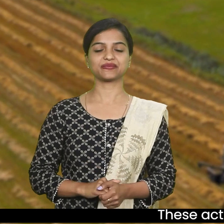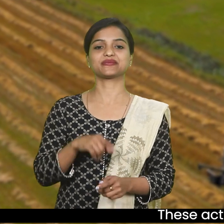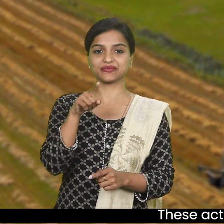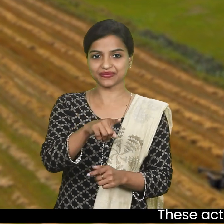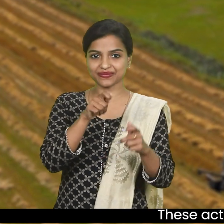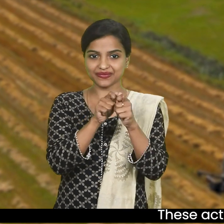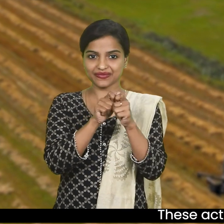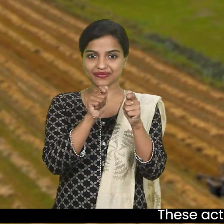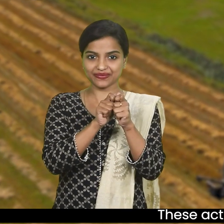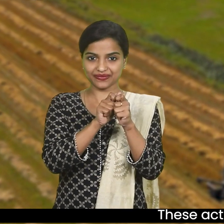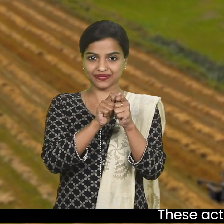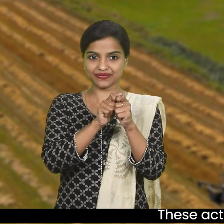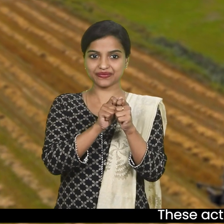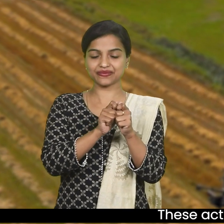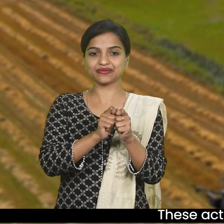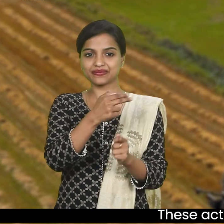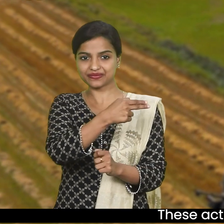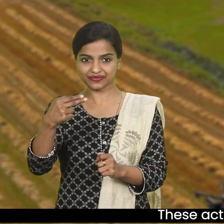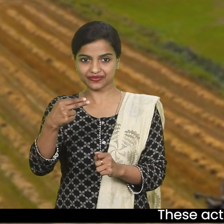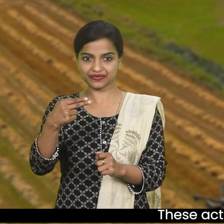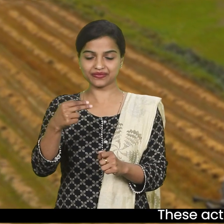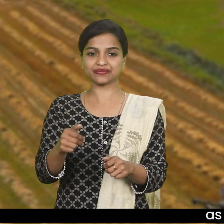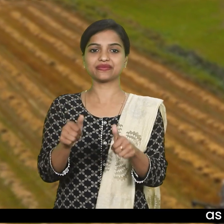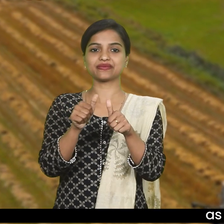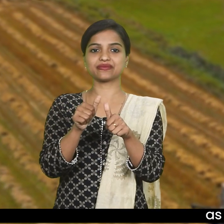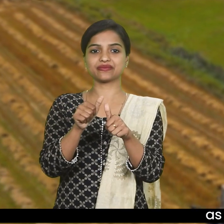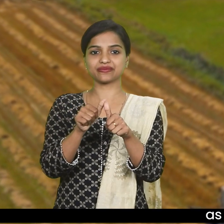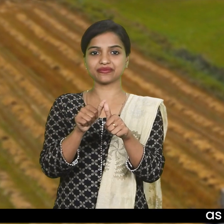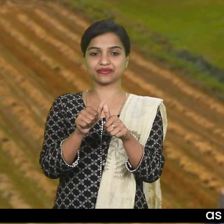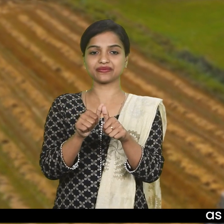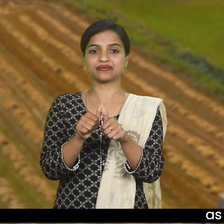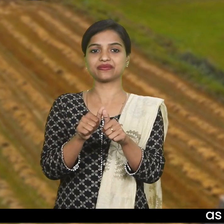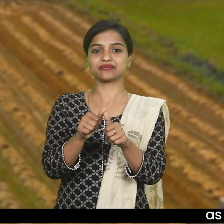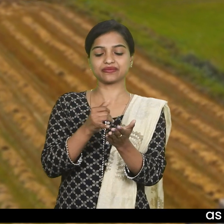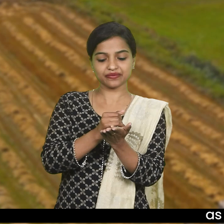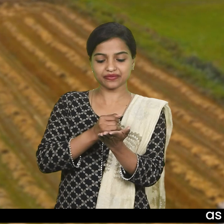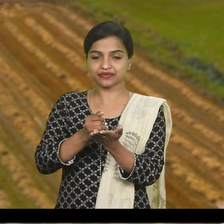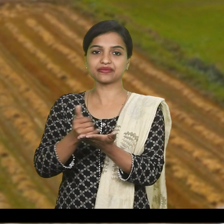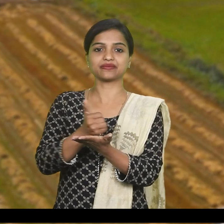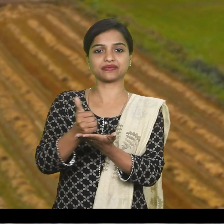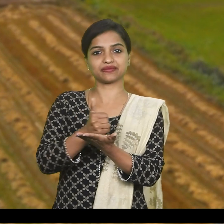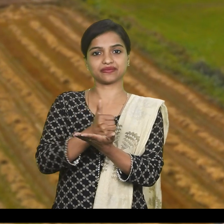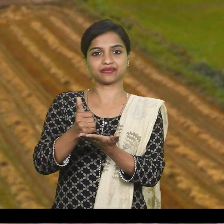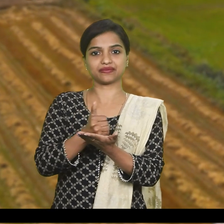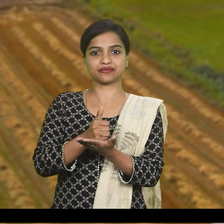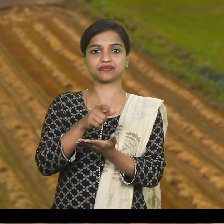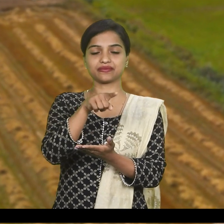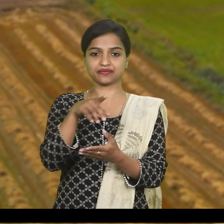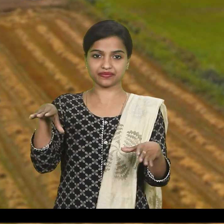These activities or tasks are referred to as agricultural practices. These